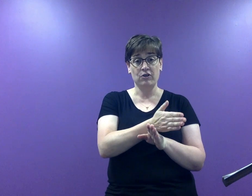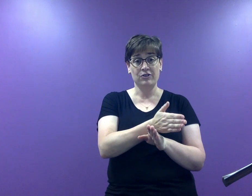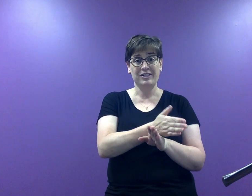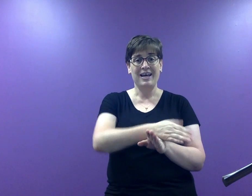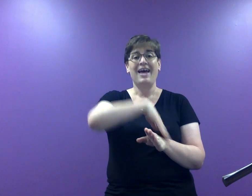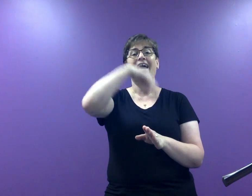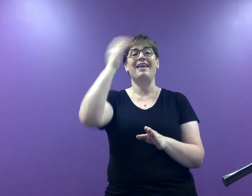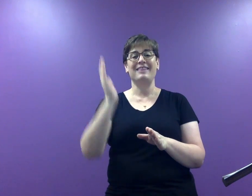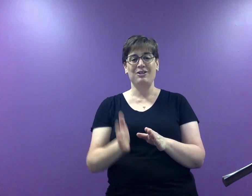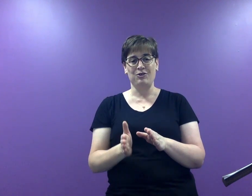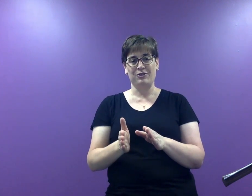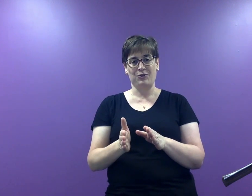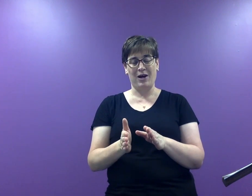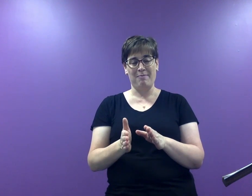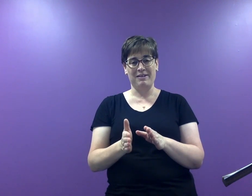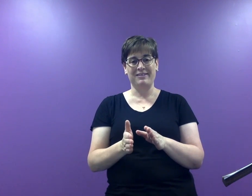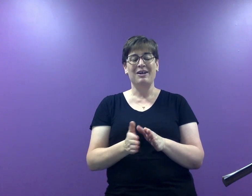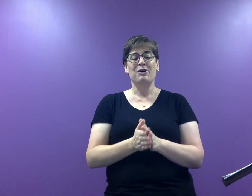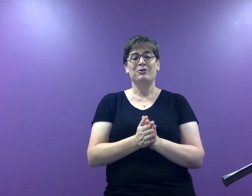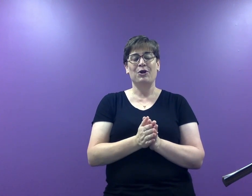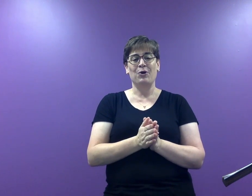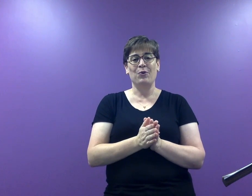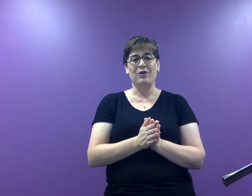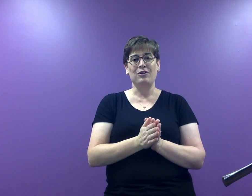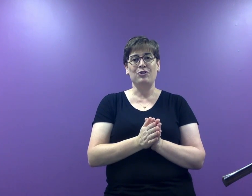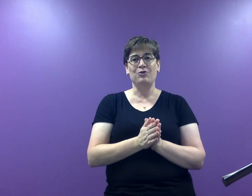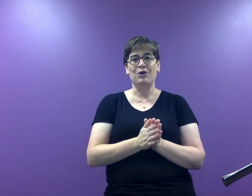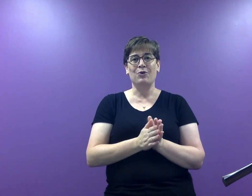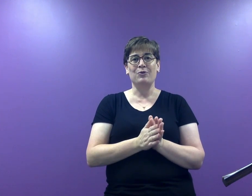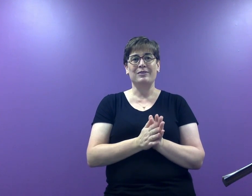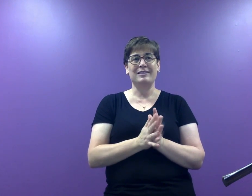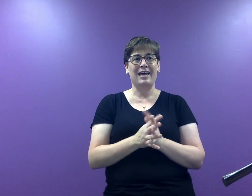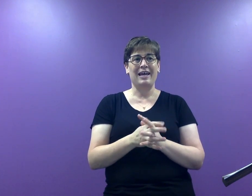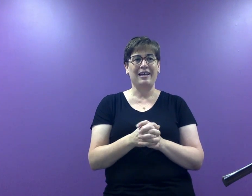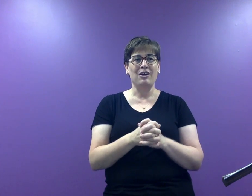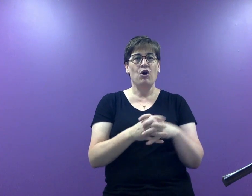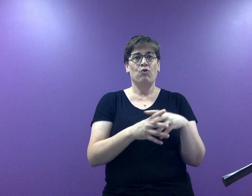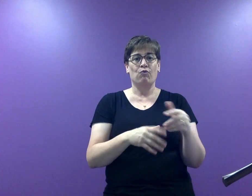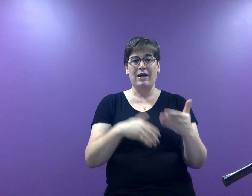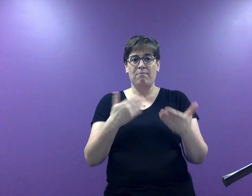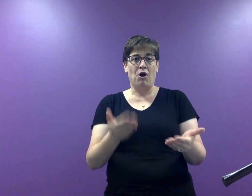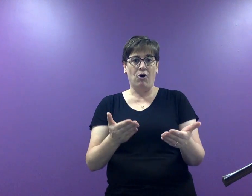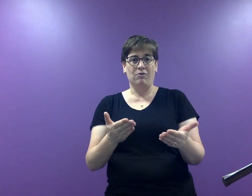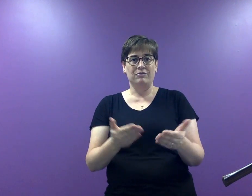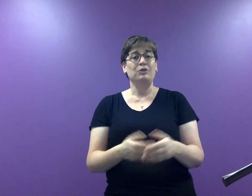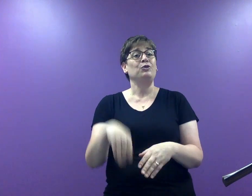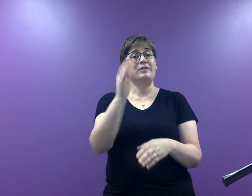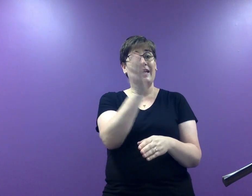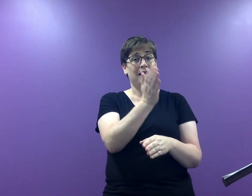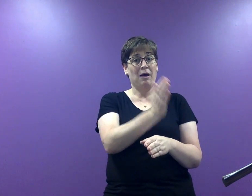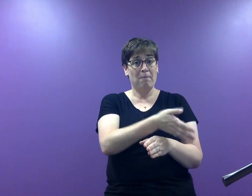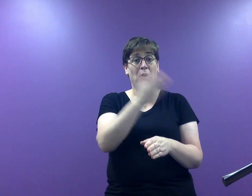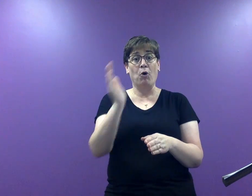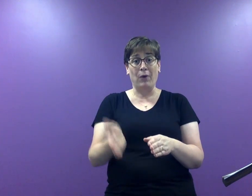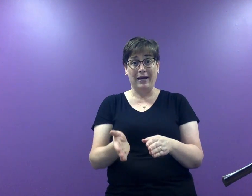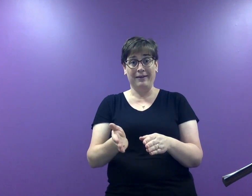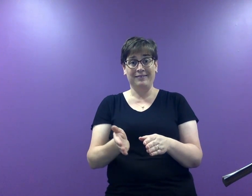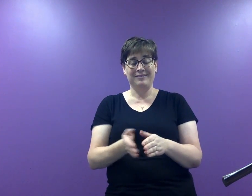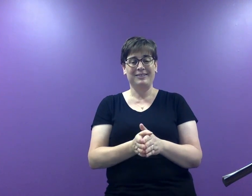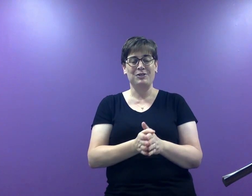first, and then you describe it. So you don't say red ball. you say ball red, because you have